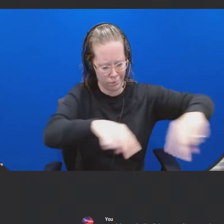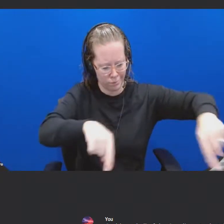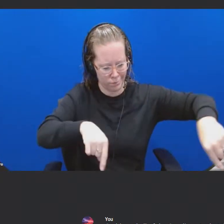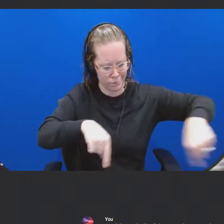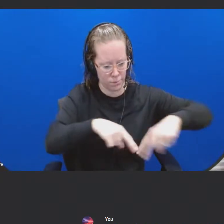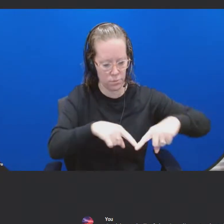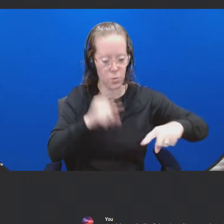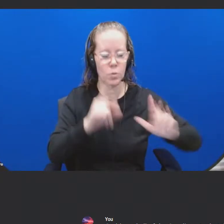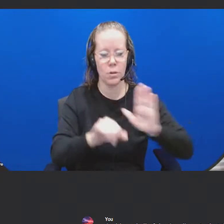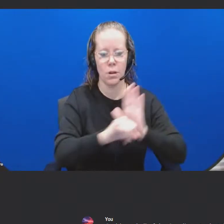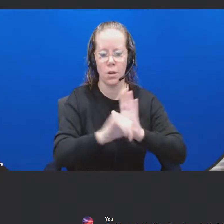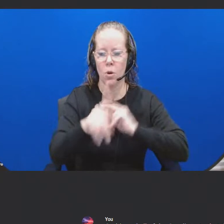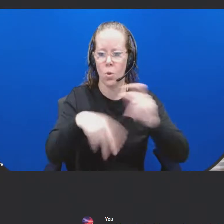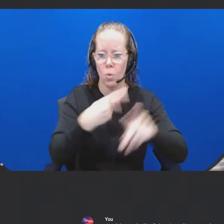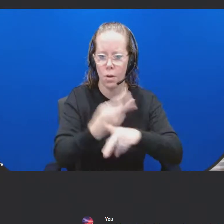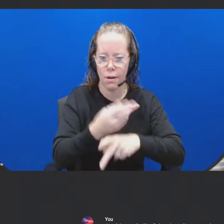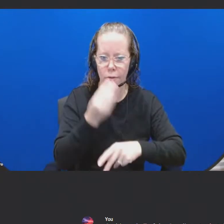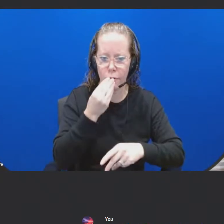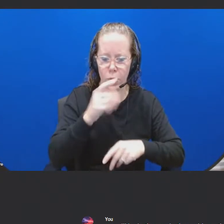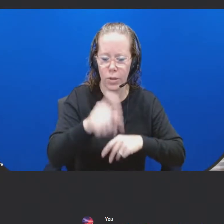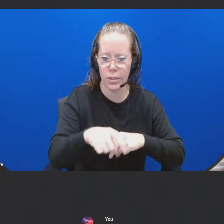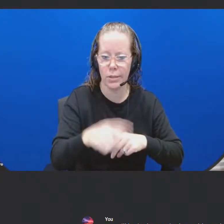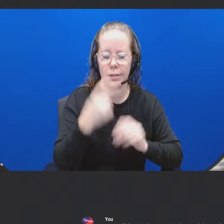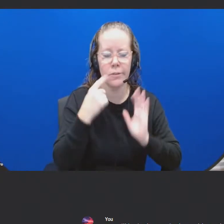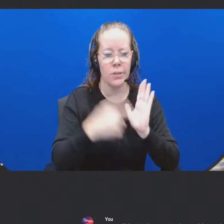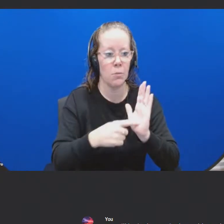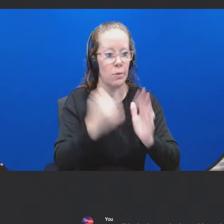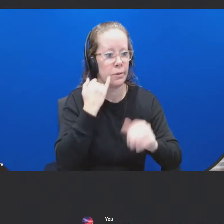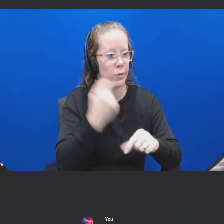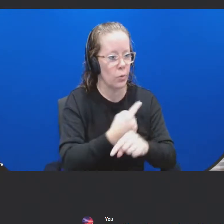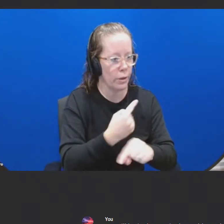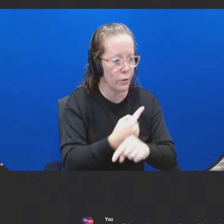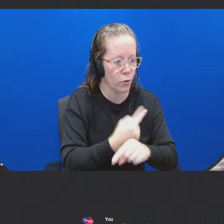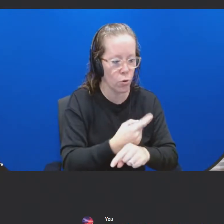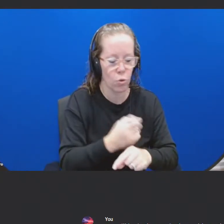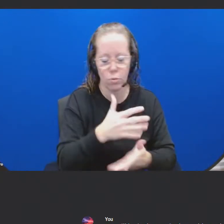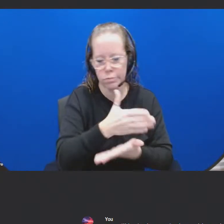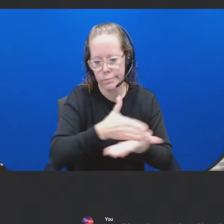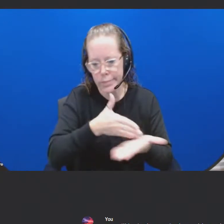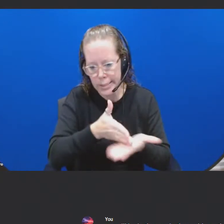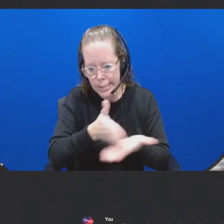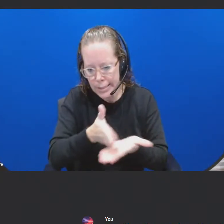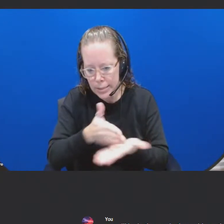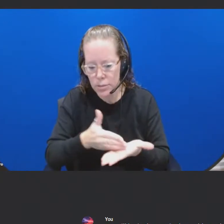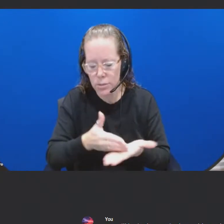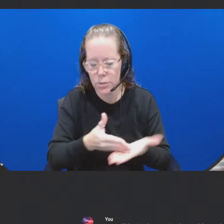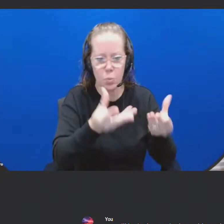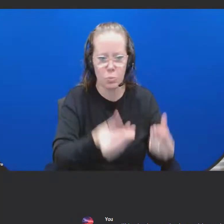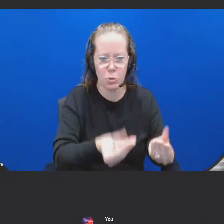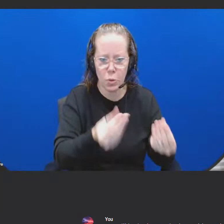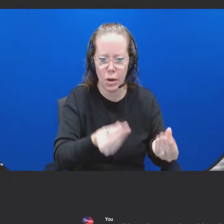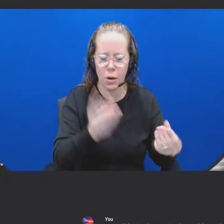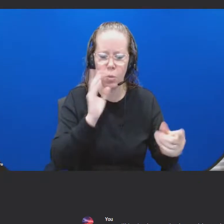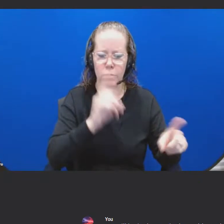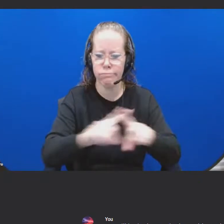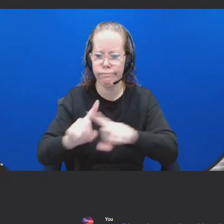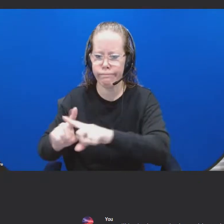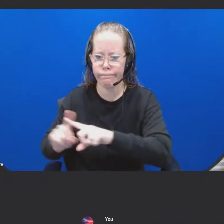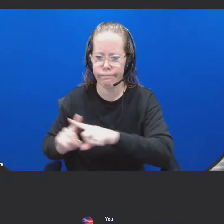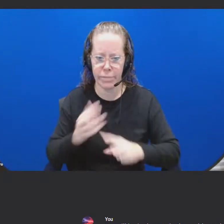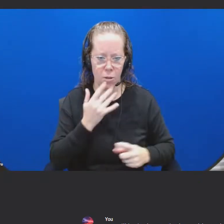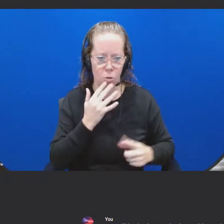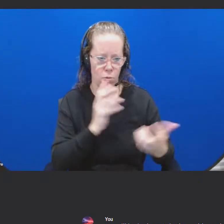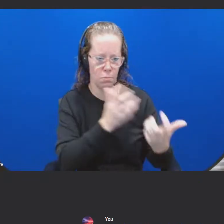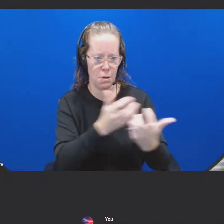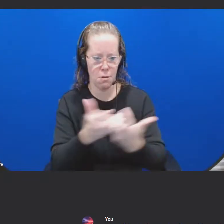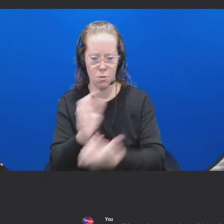minced or pureed or regular or cut up would all have different colored placemats, which